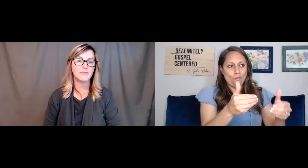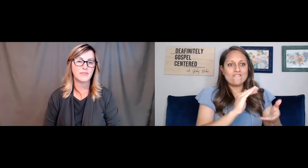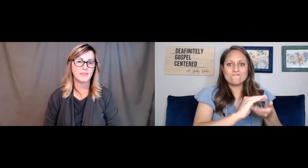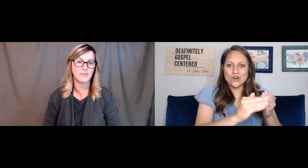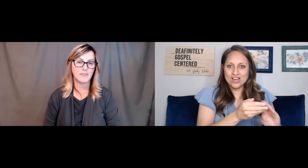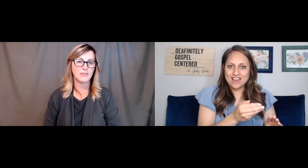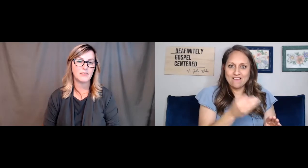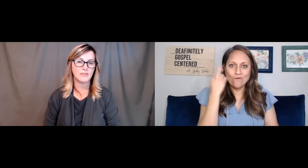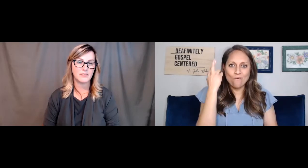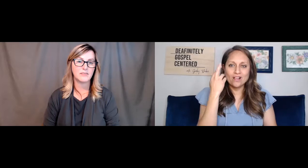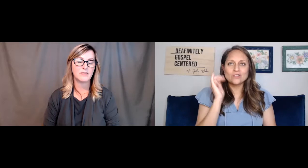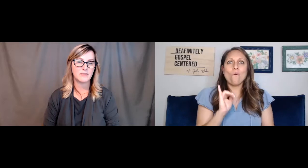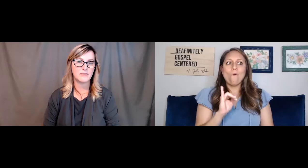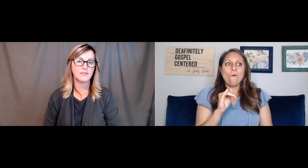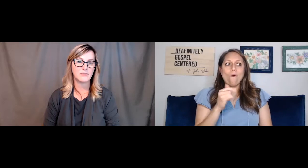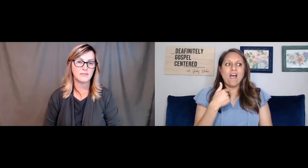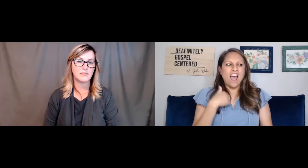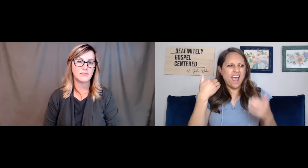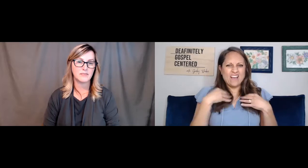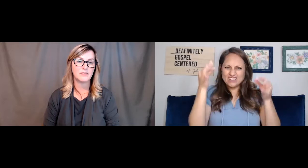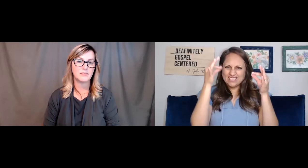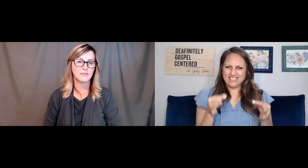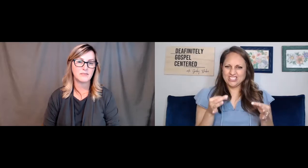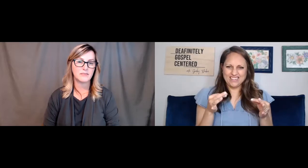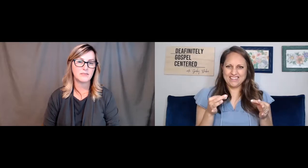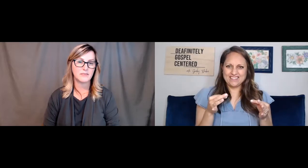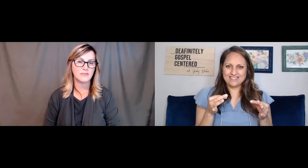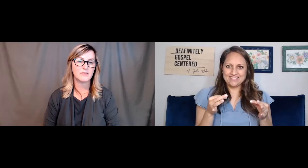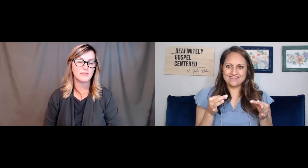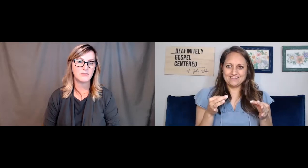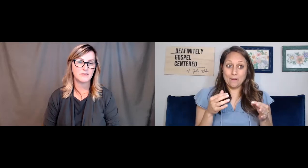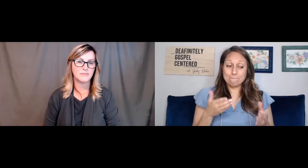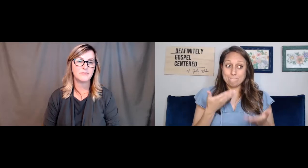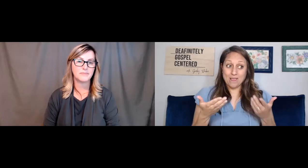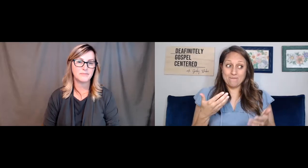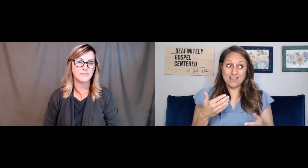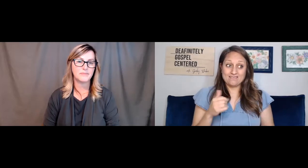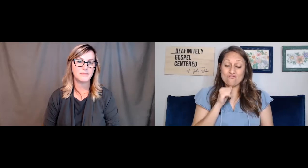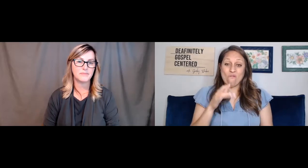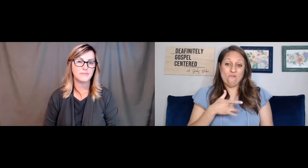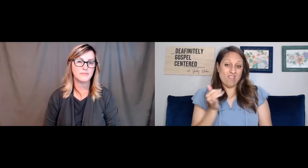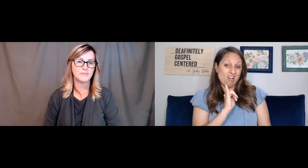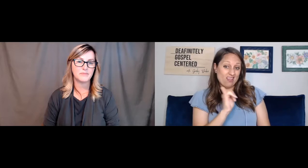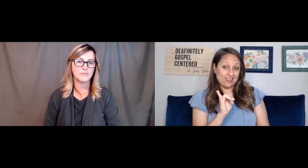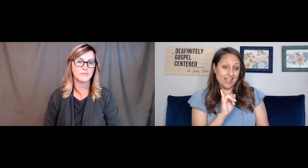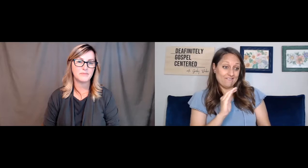give forgiveness enabled my emotions to follow later. So, yeah, absolutely agree with